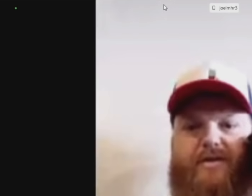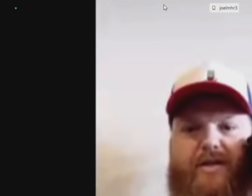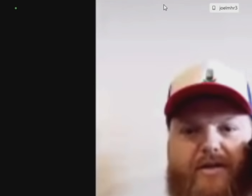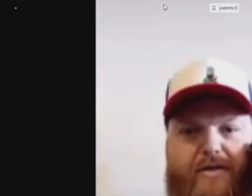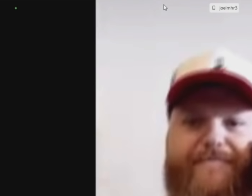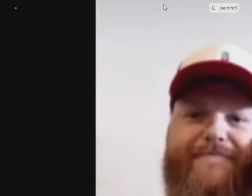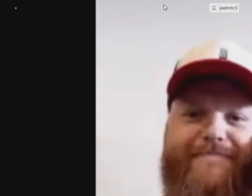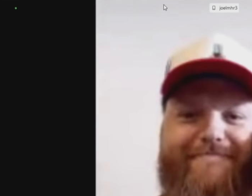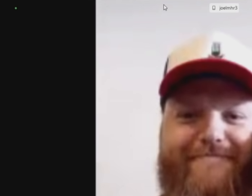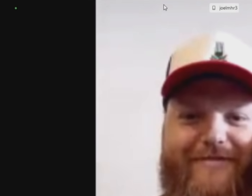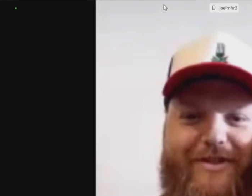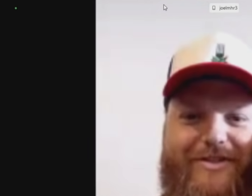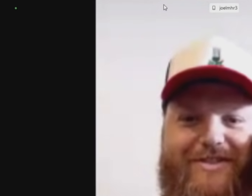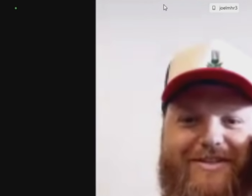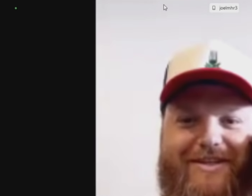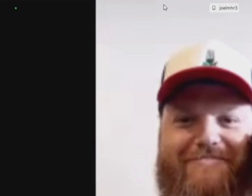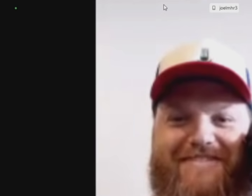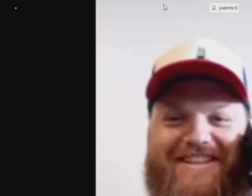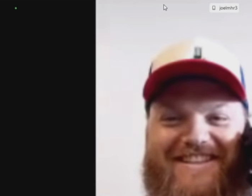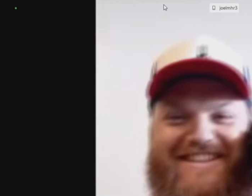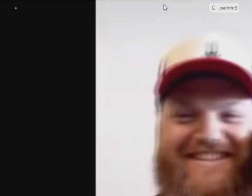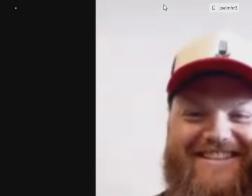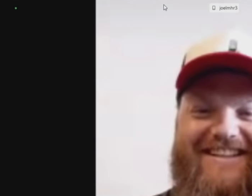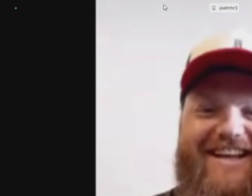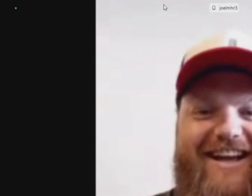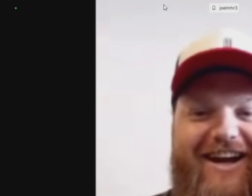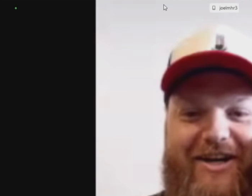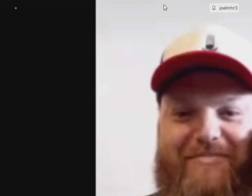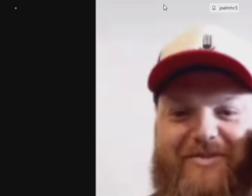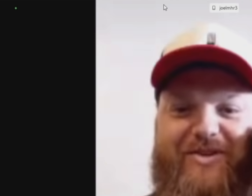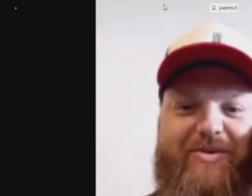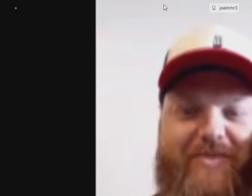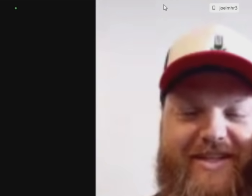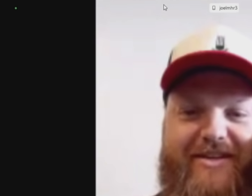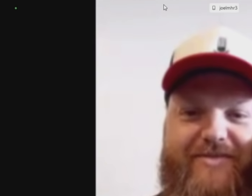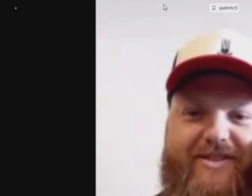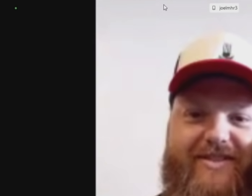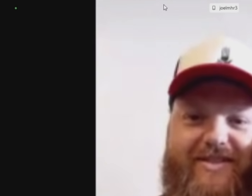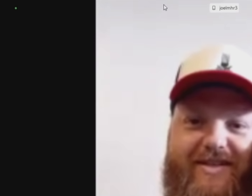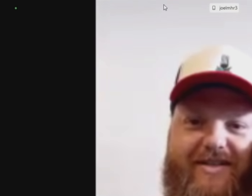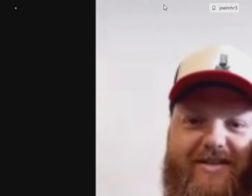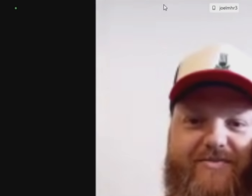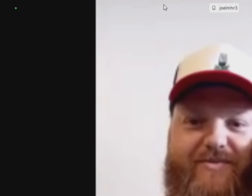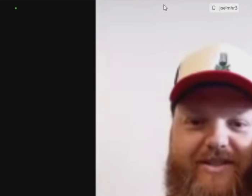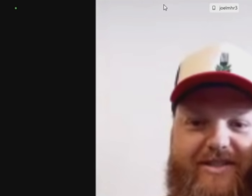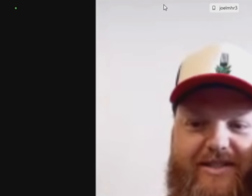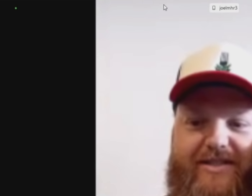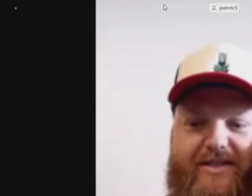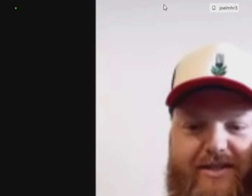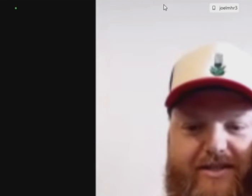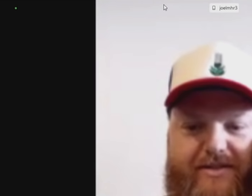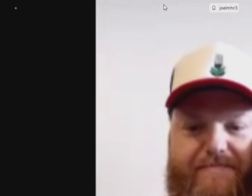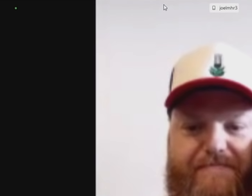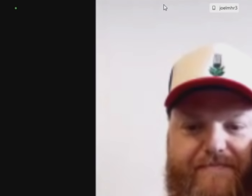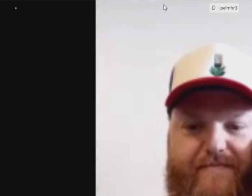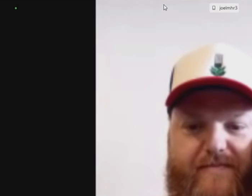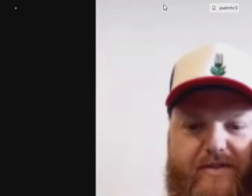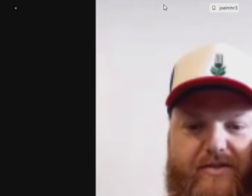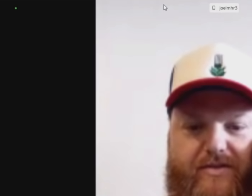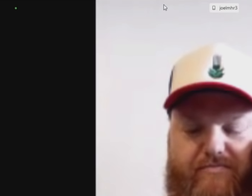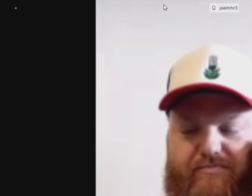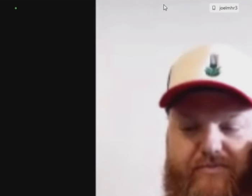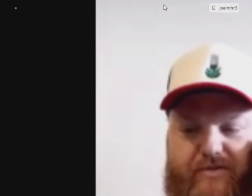Governor. It's an honor. It's good to see you again. So what we did was we did